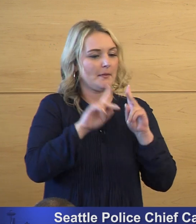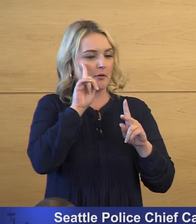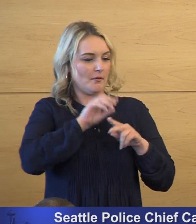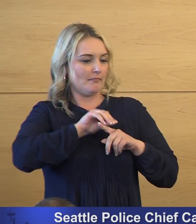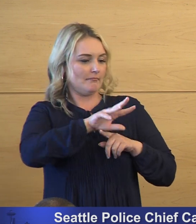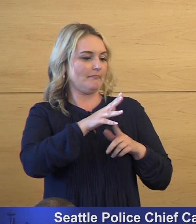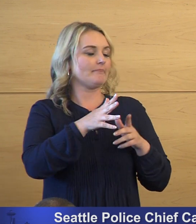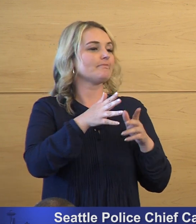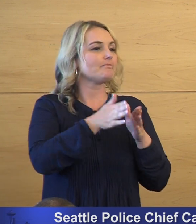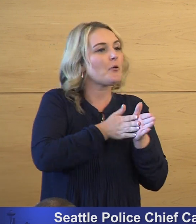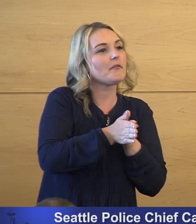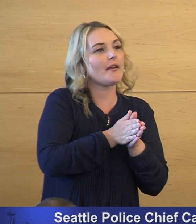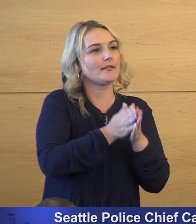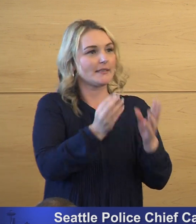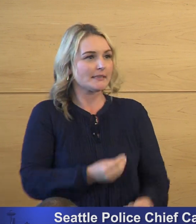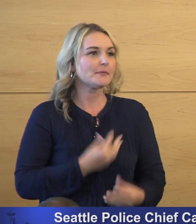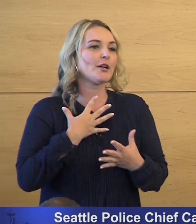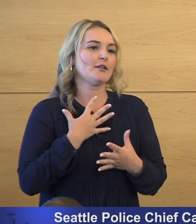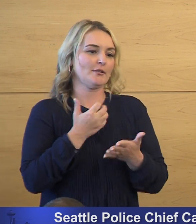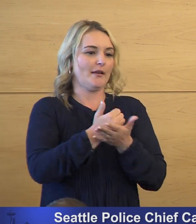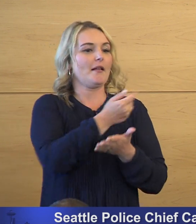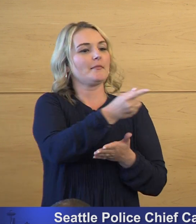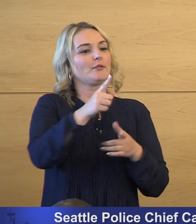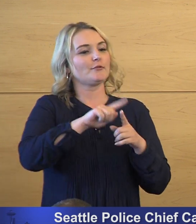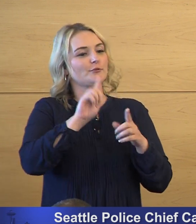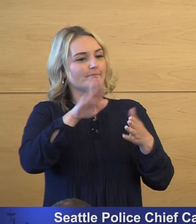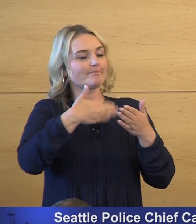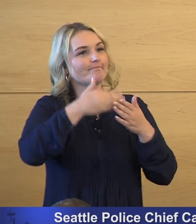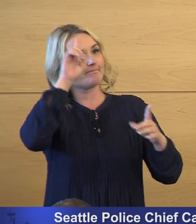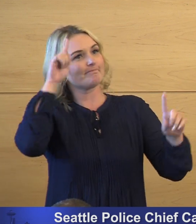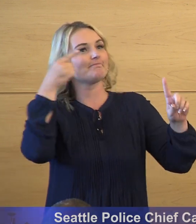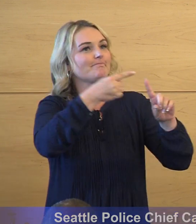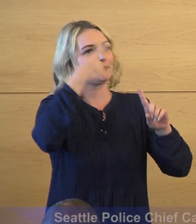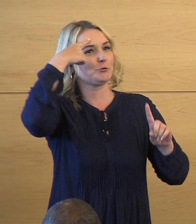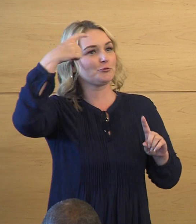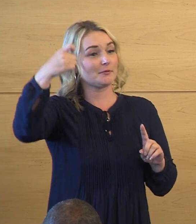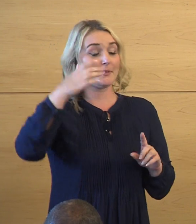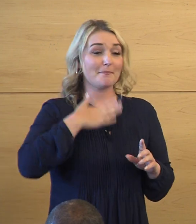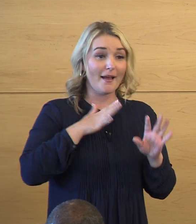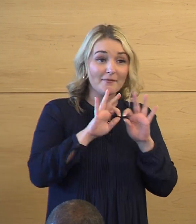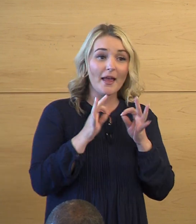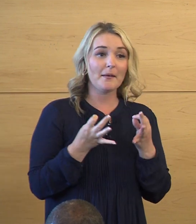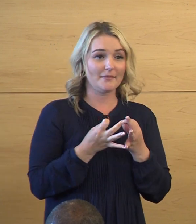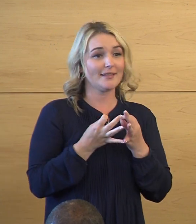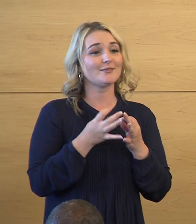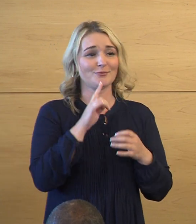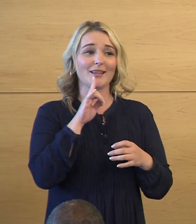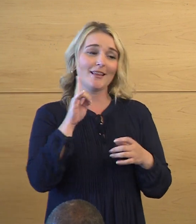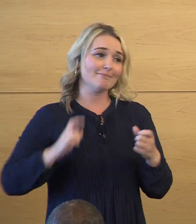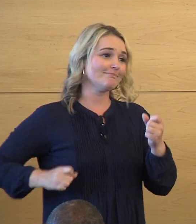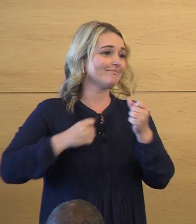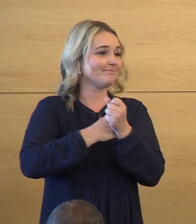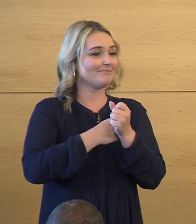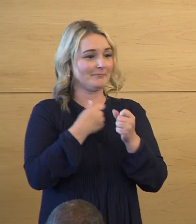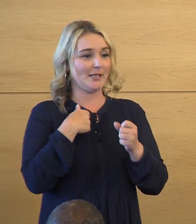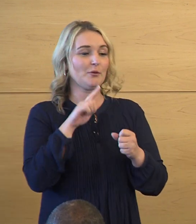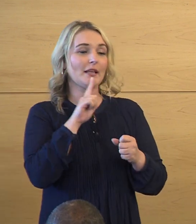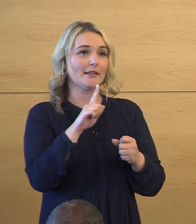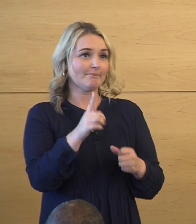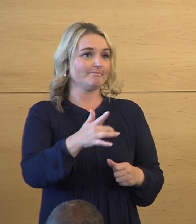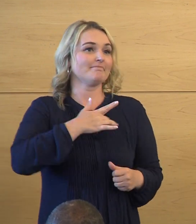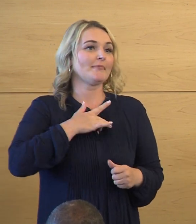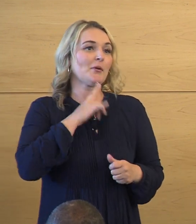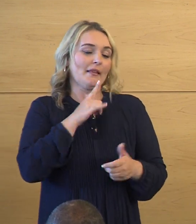motivate you and inspire you and to help you pursue your dreams. And my family has done just that, and I am incredibly grateful to